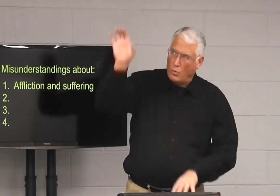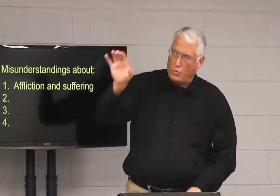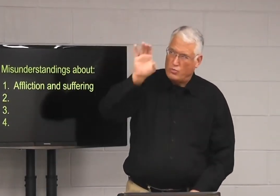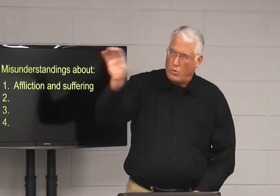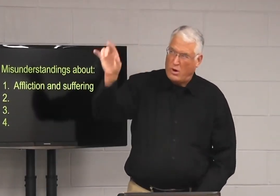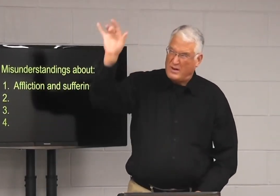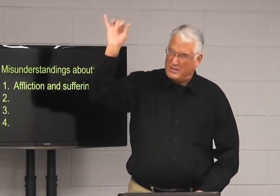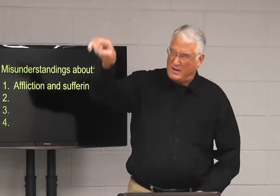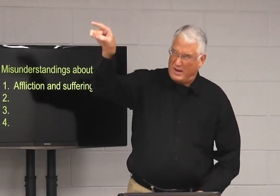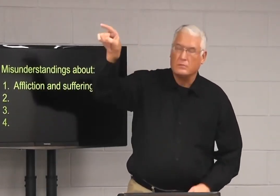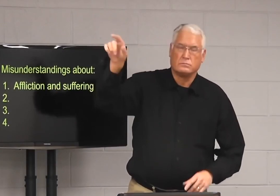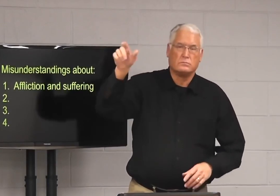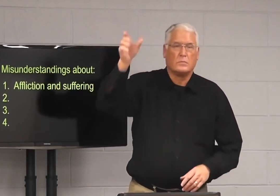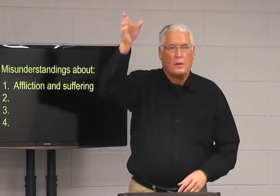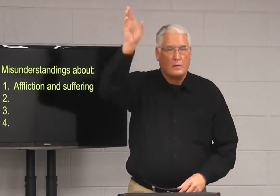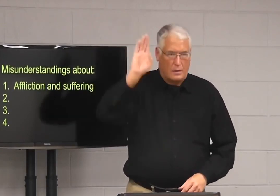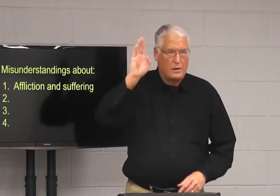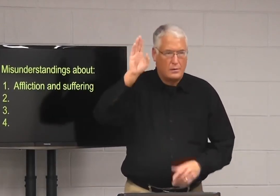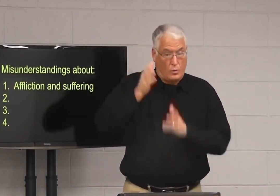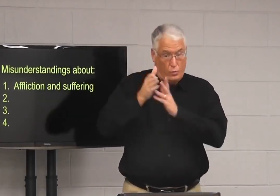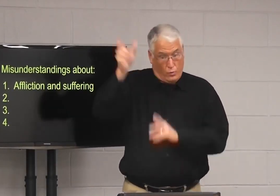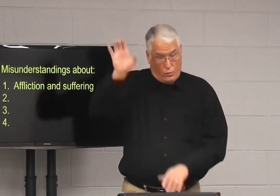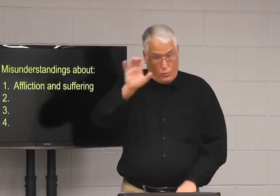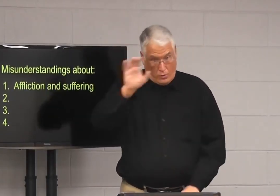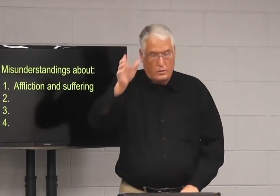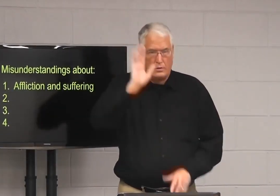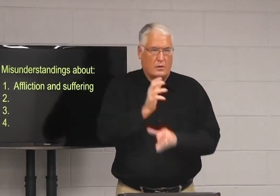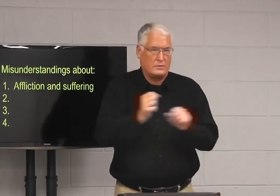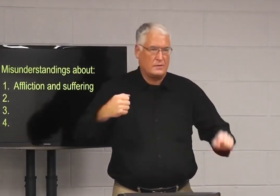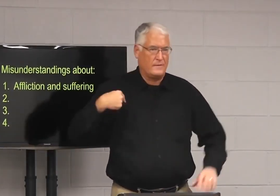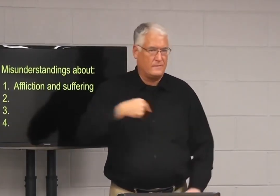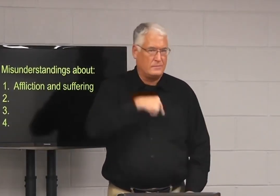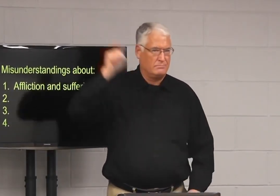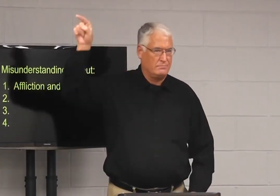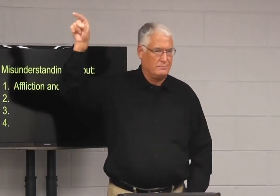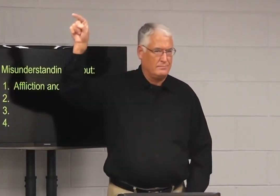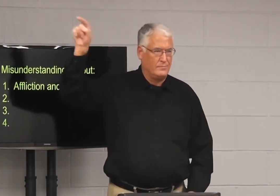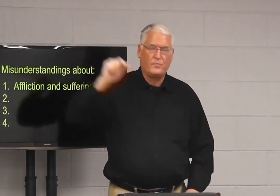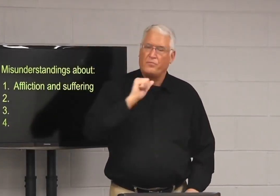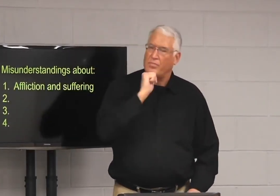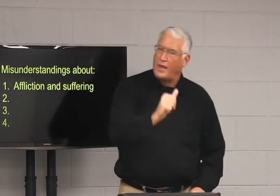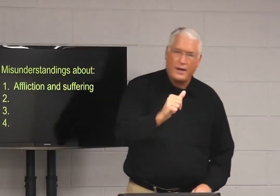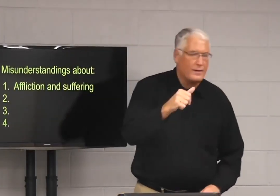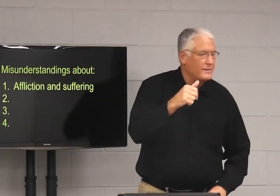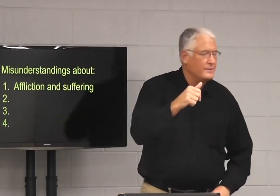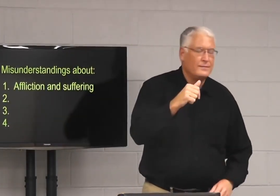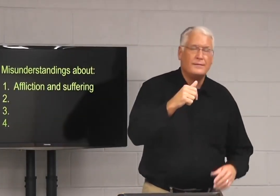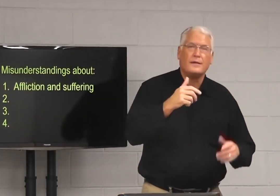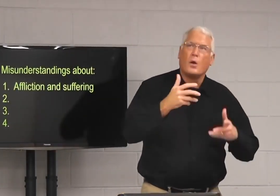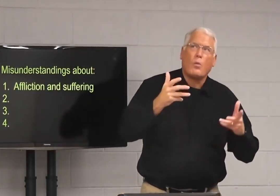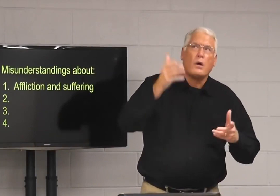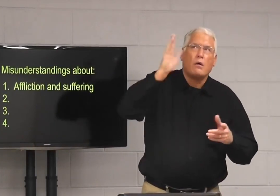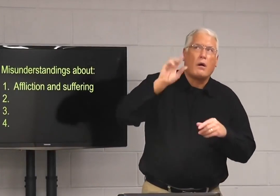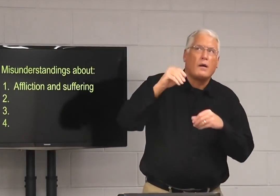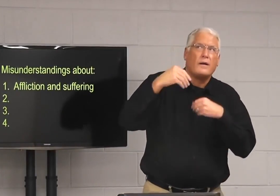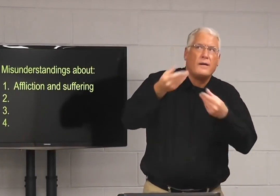If you look at the cross, that is God used it for our salvation.